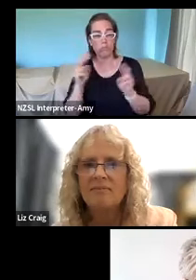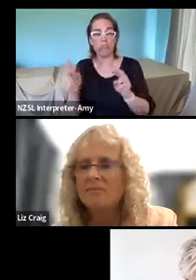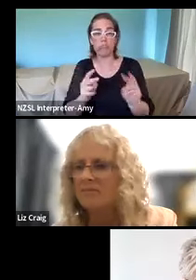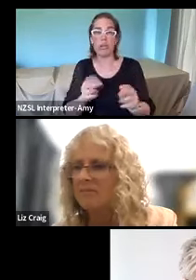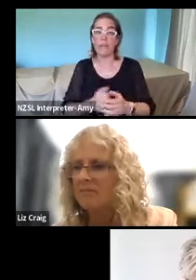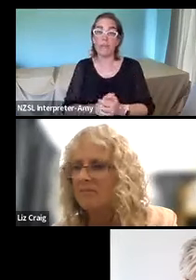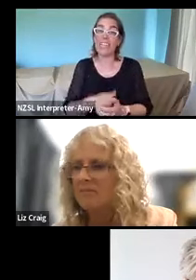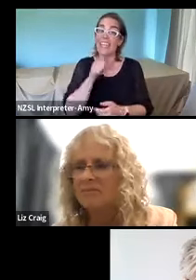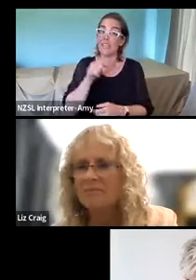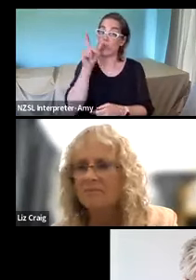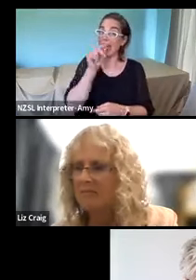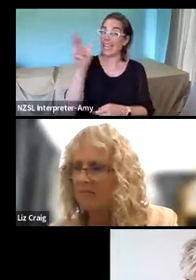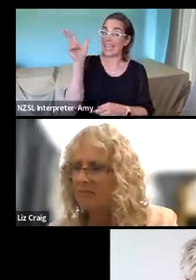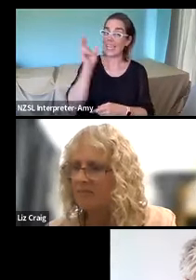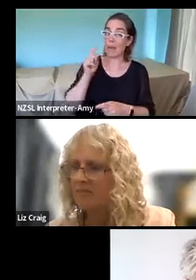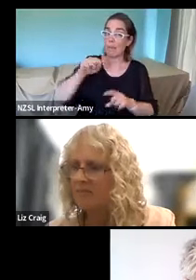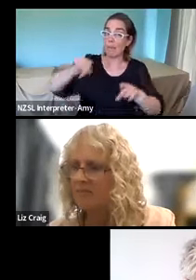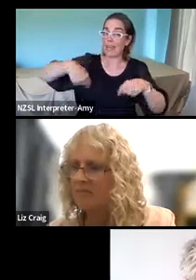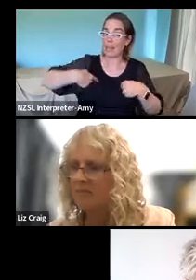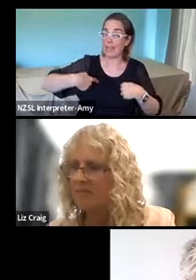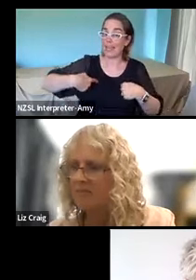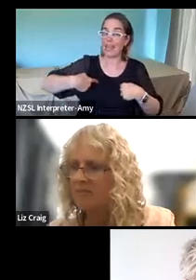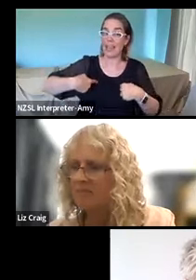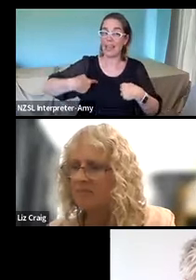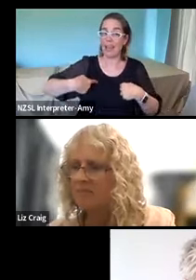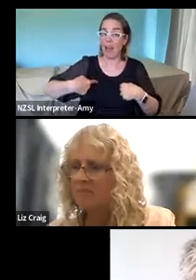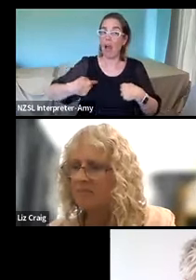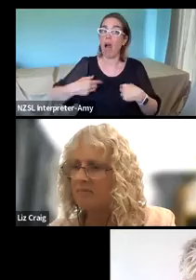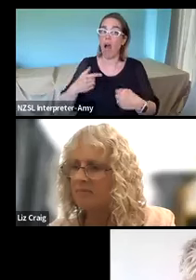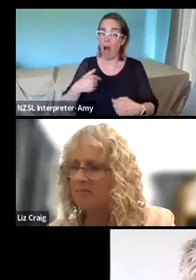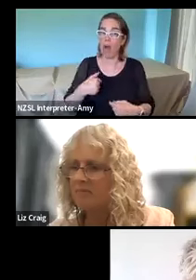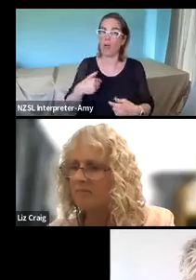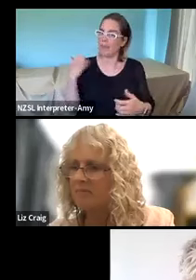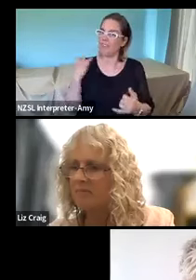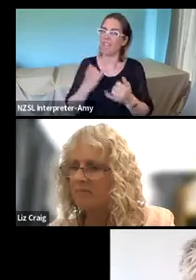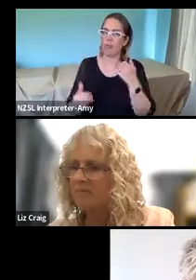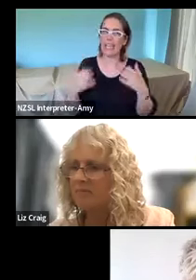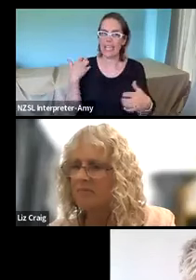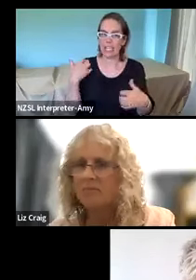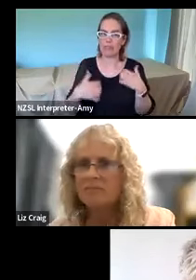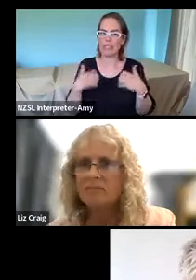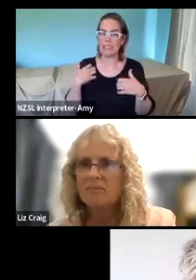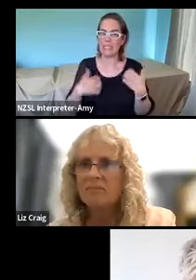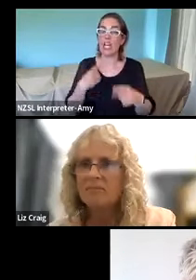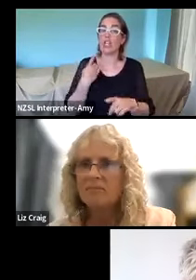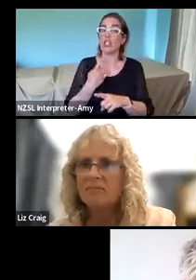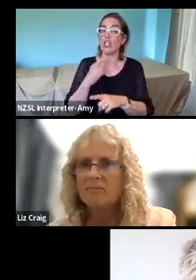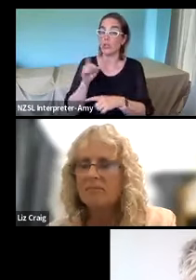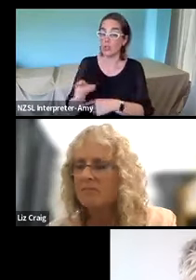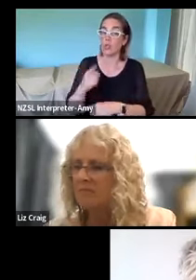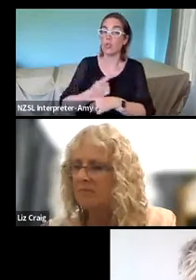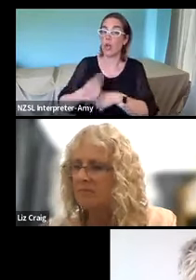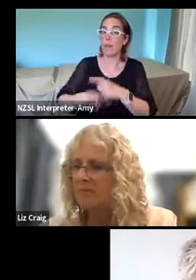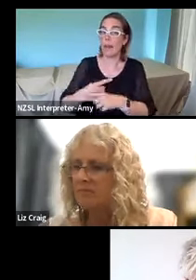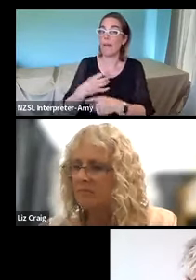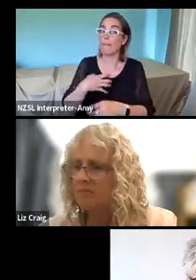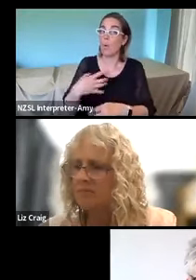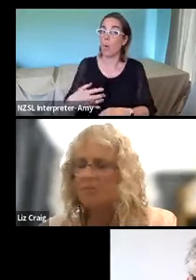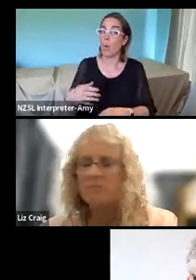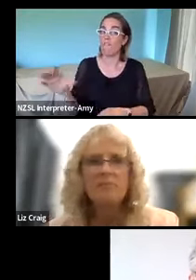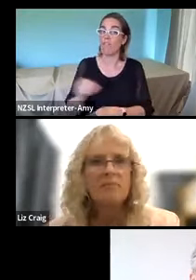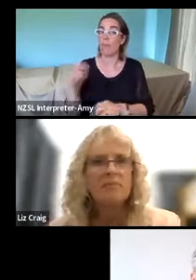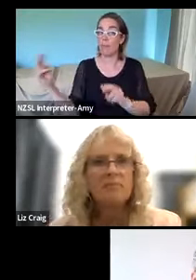can hear me okay, I would be really interested in you talking a little bit from a